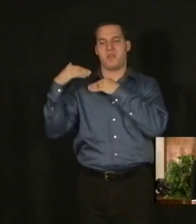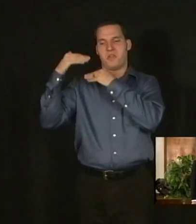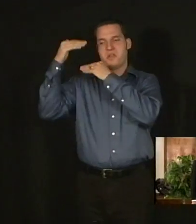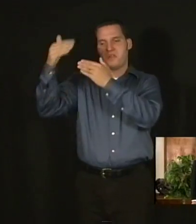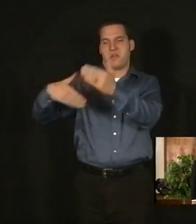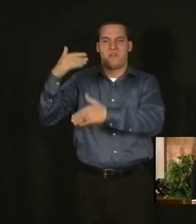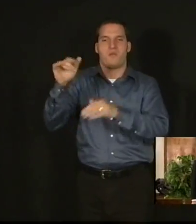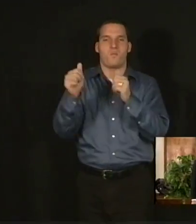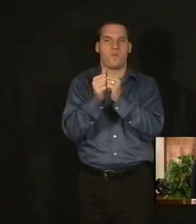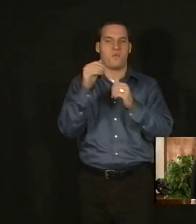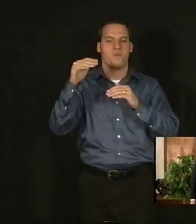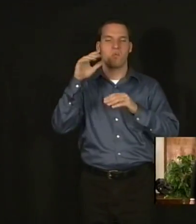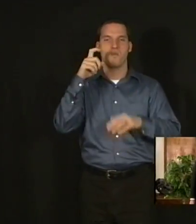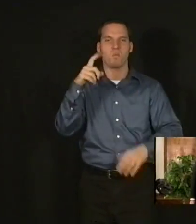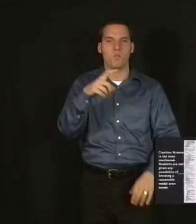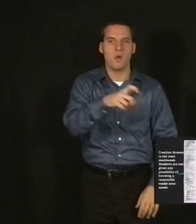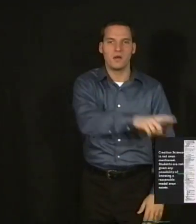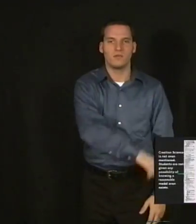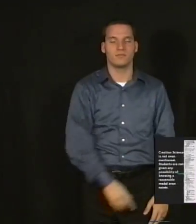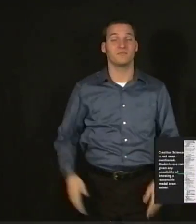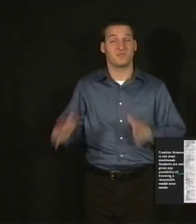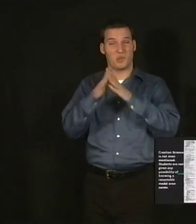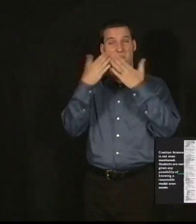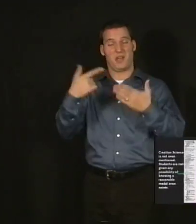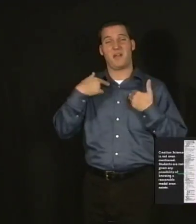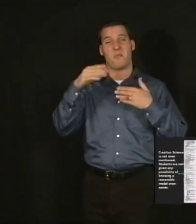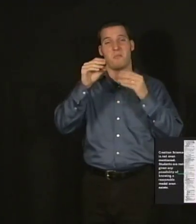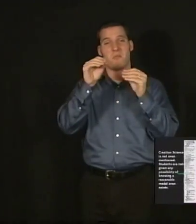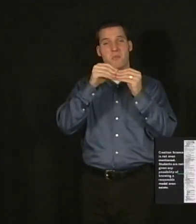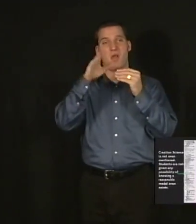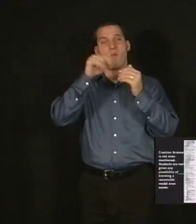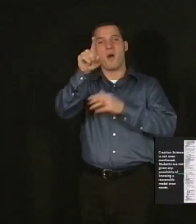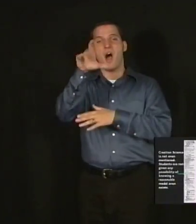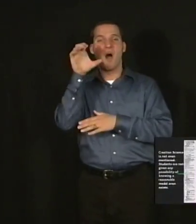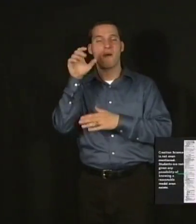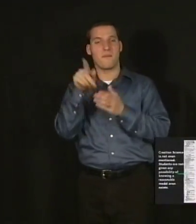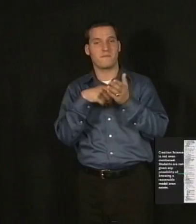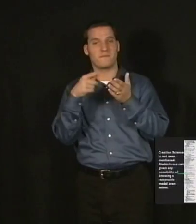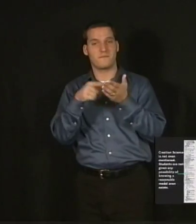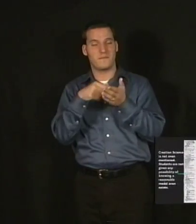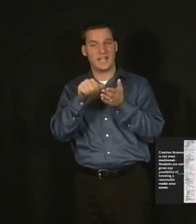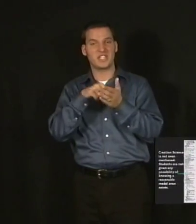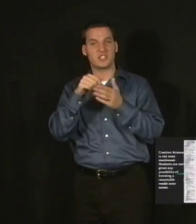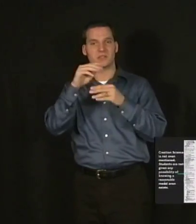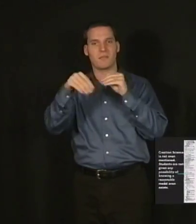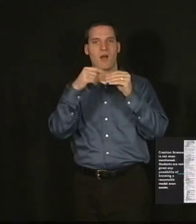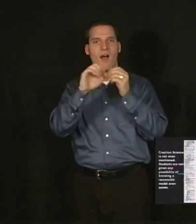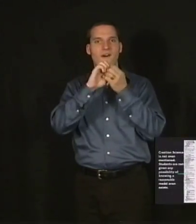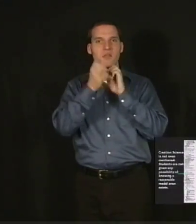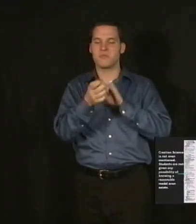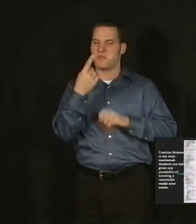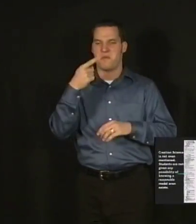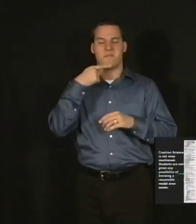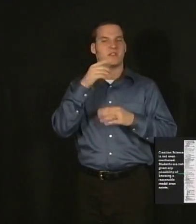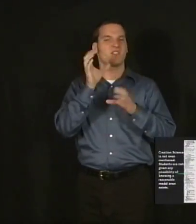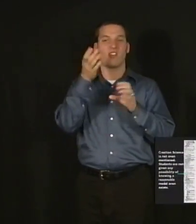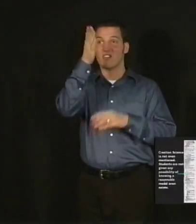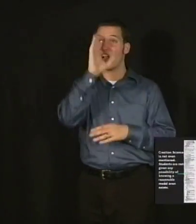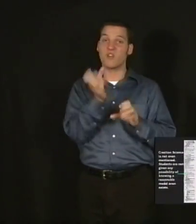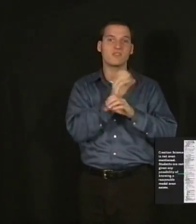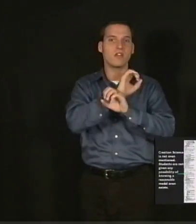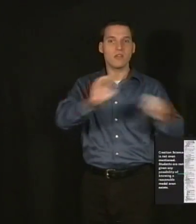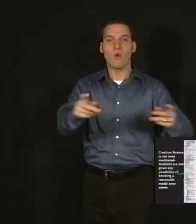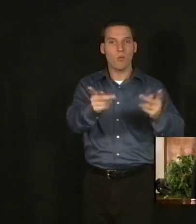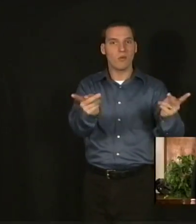earthworms. Here's a textbook that has over 100 pages devoted to evolution theory. Not one mention of creation or God any place in the